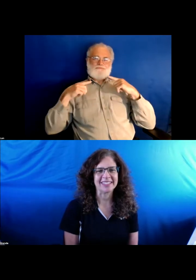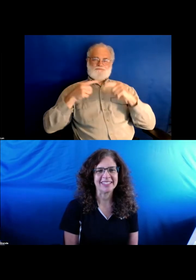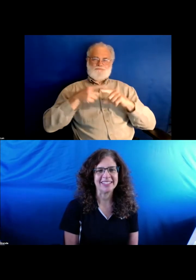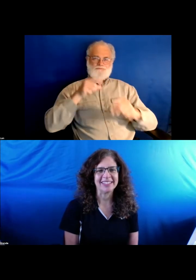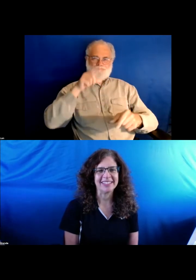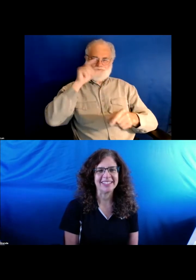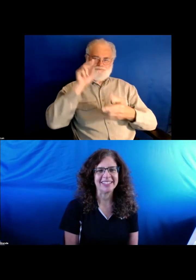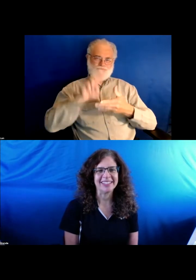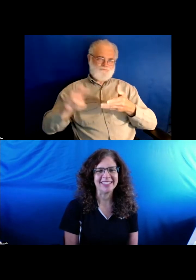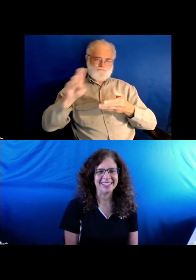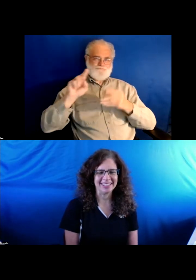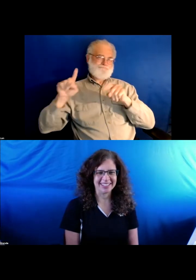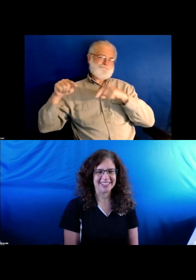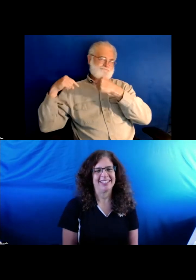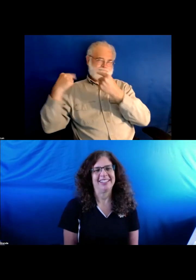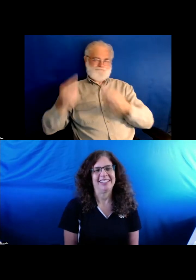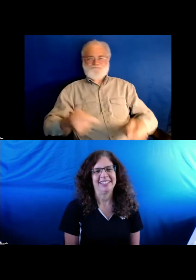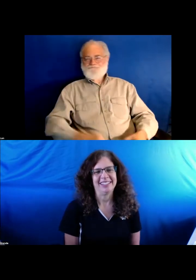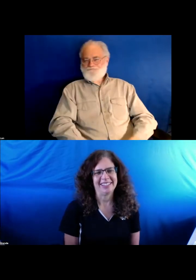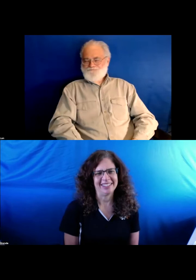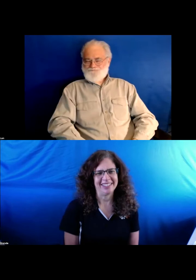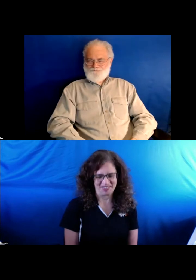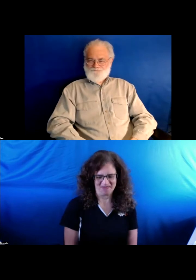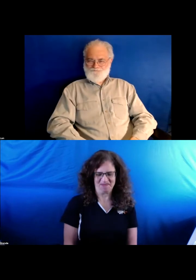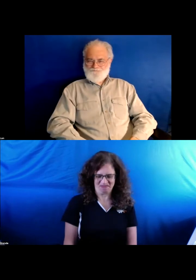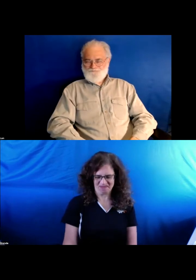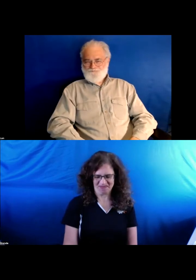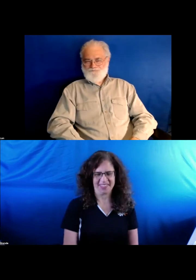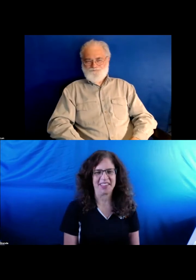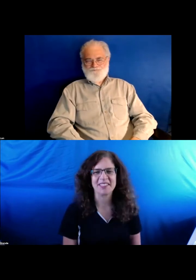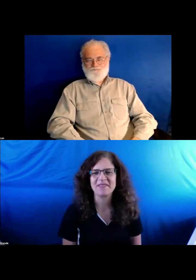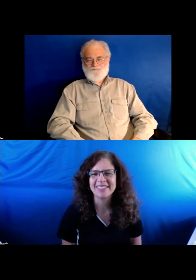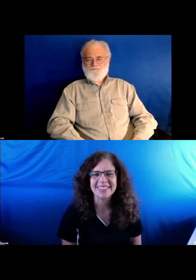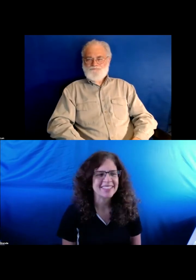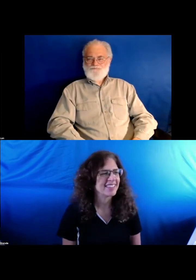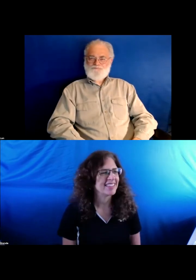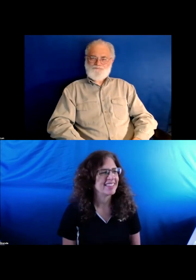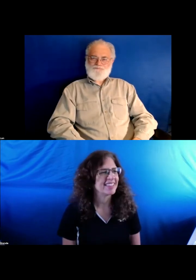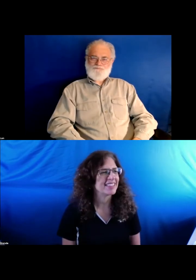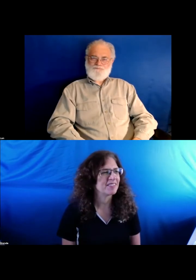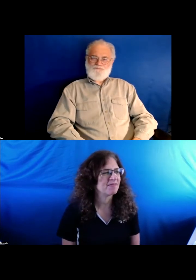year. I recently retired from Gallaudet University, where I have been working.